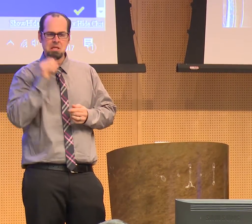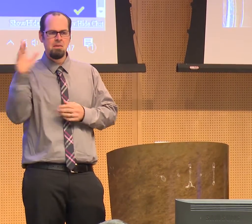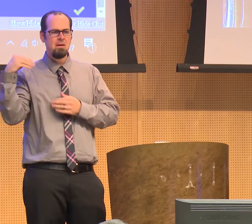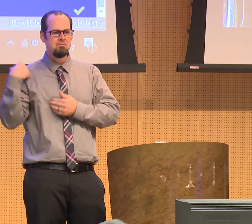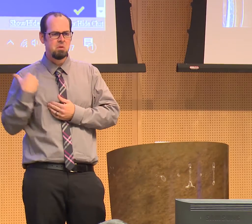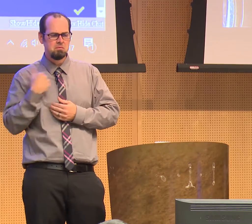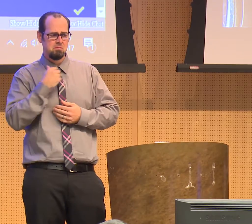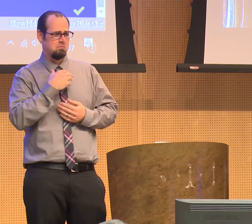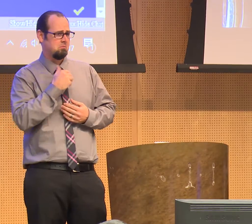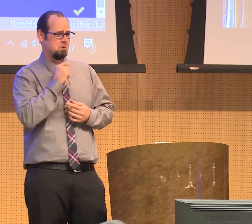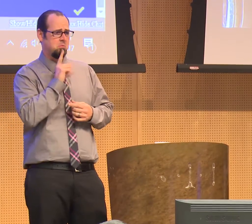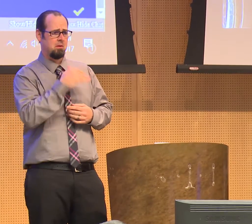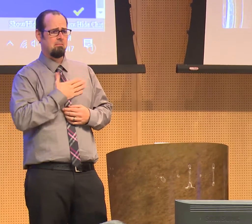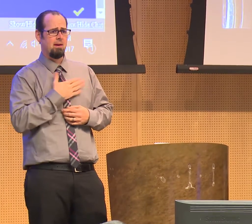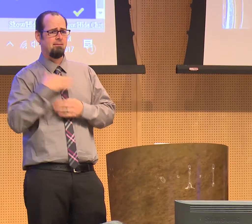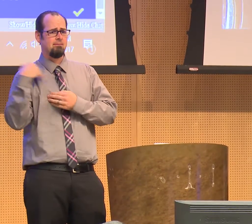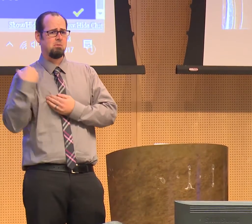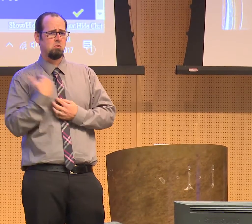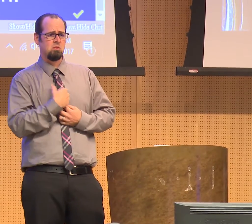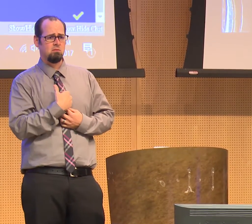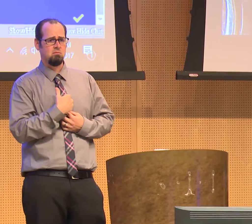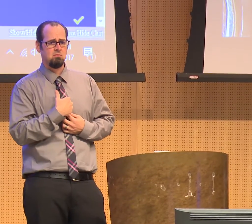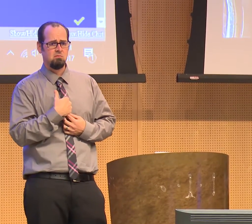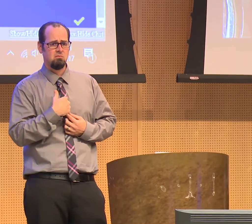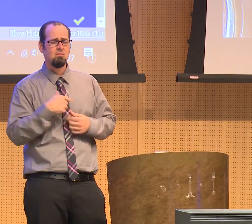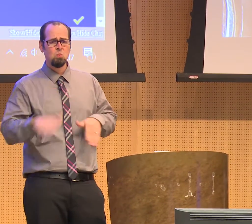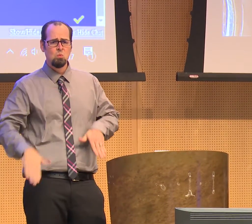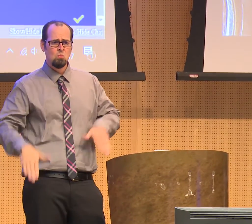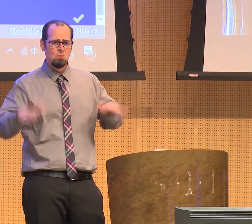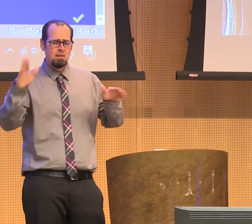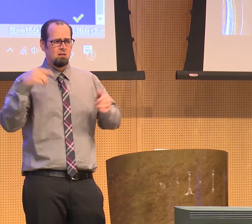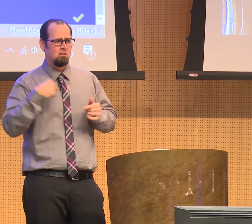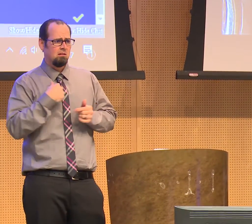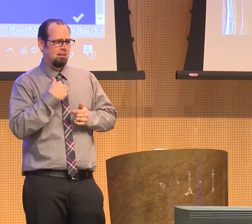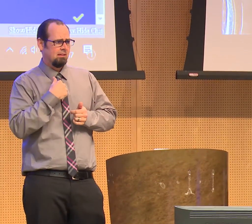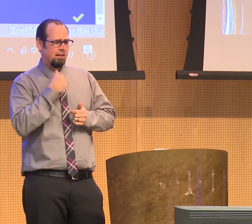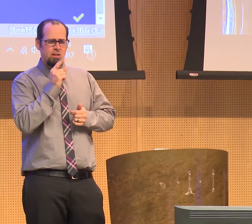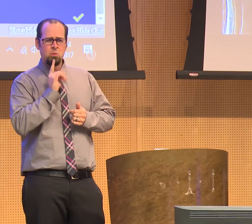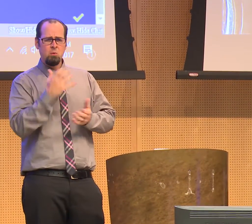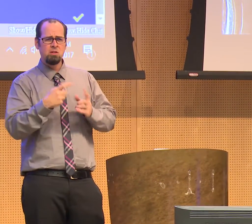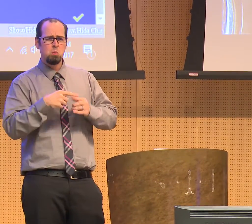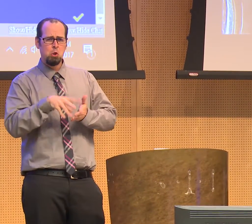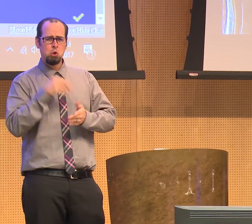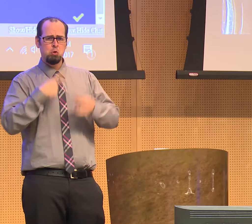signed. It wasn't their fault, but I grew up.